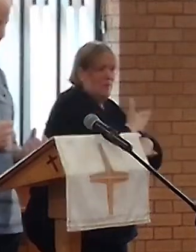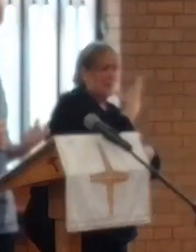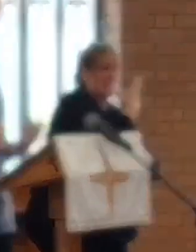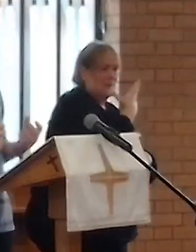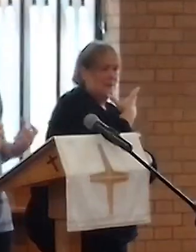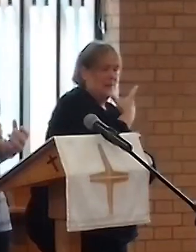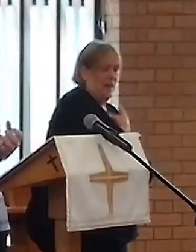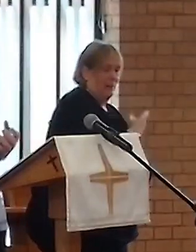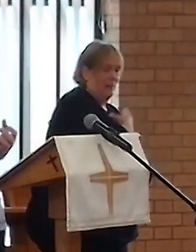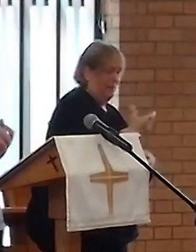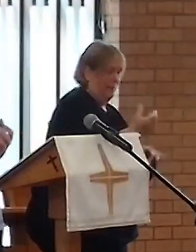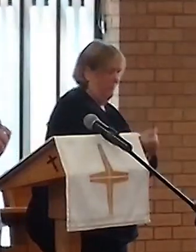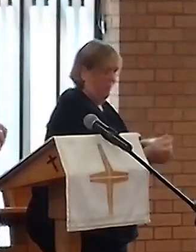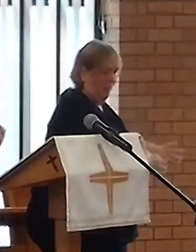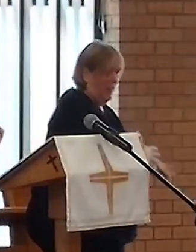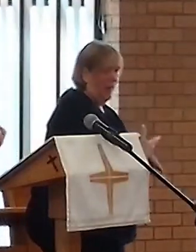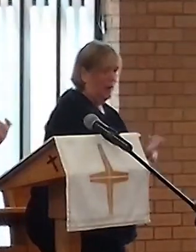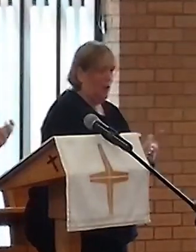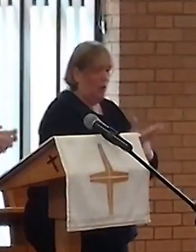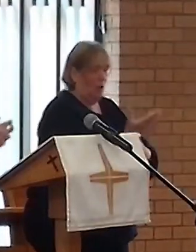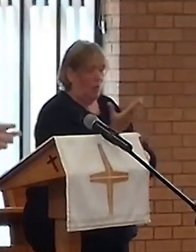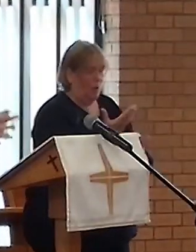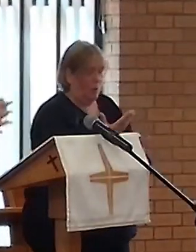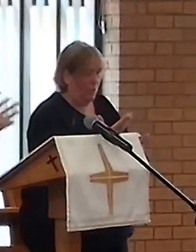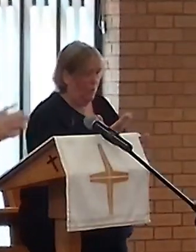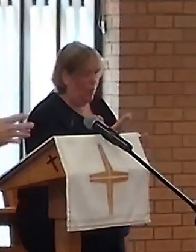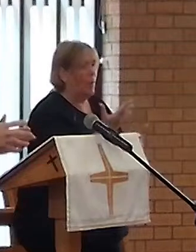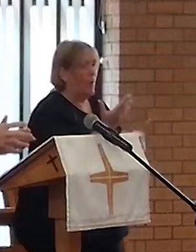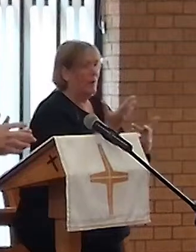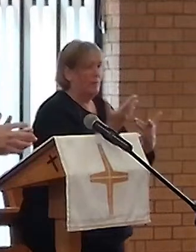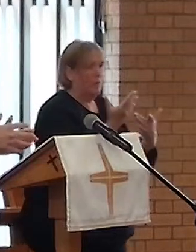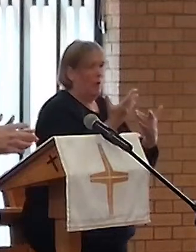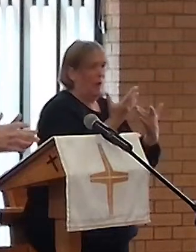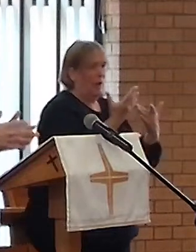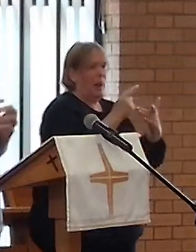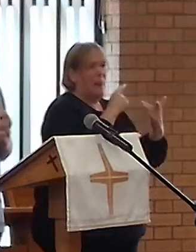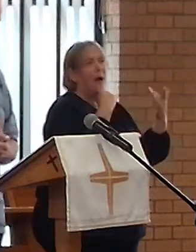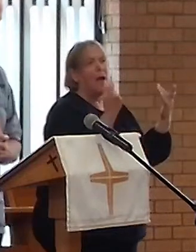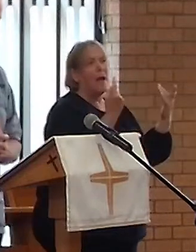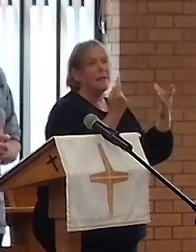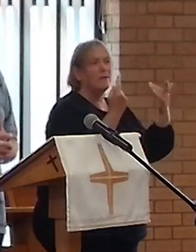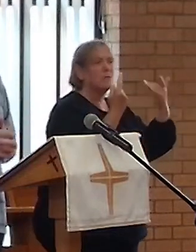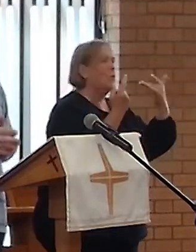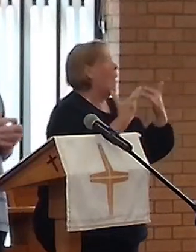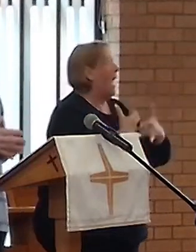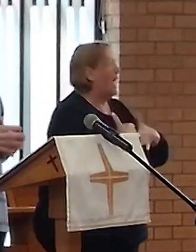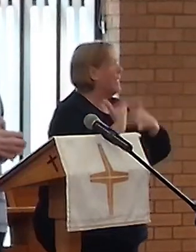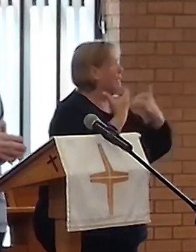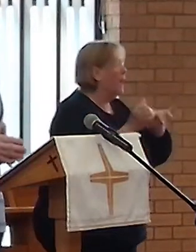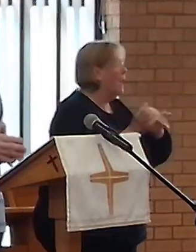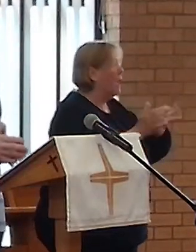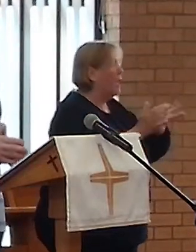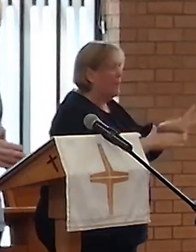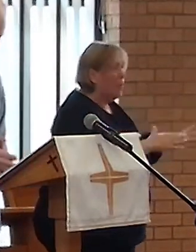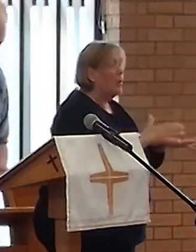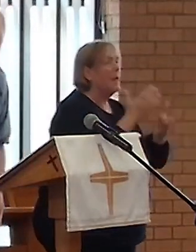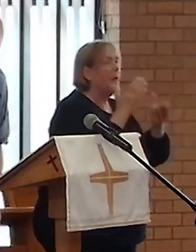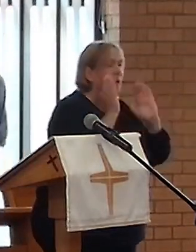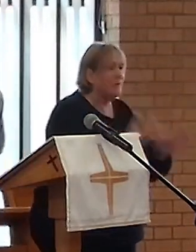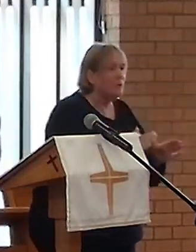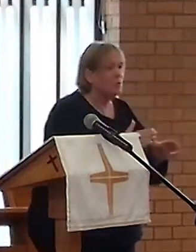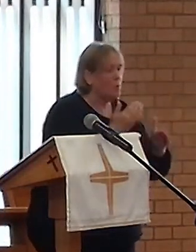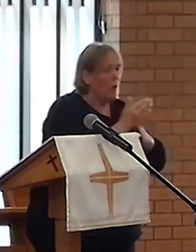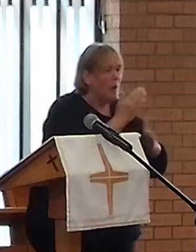stealing and losing our temper unless we start speaking the truth, working hard, and being kind to people.